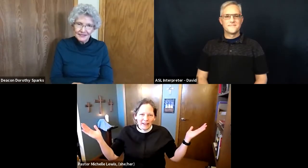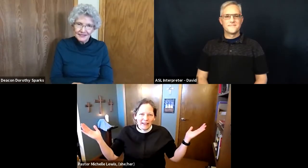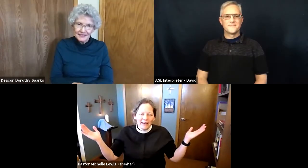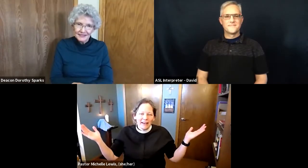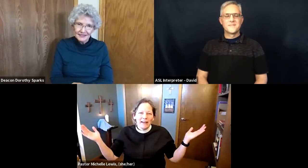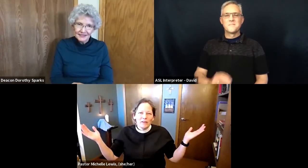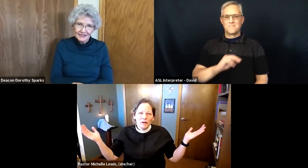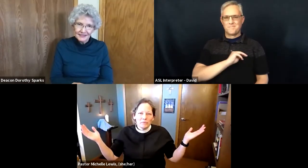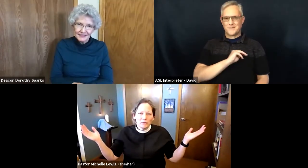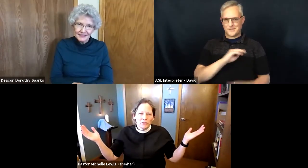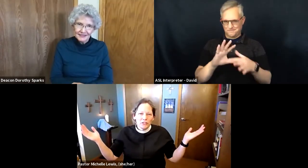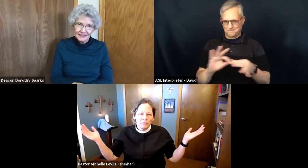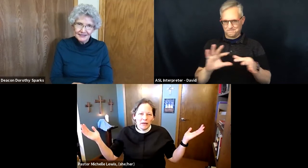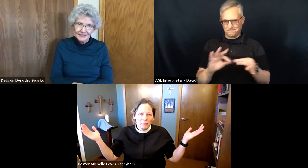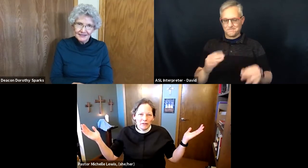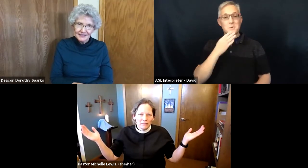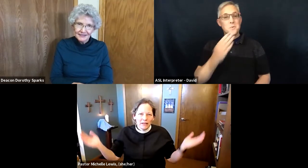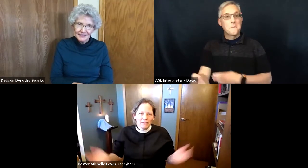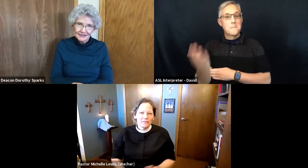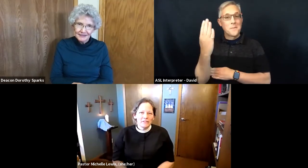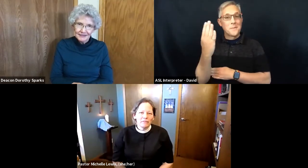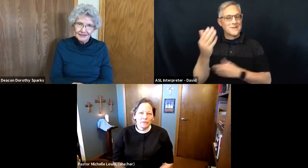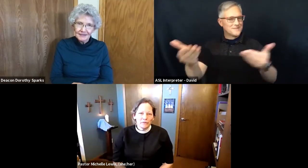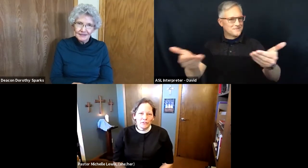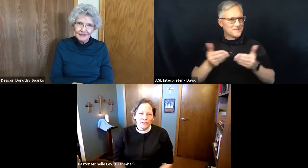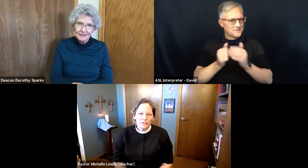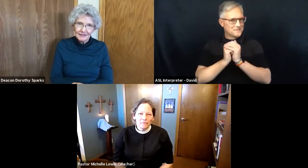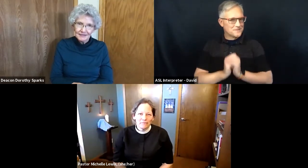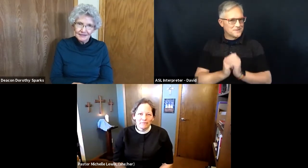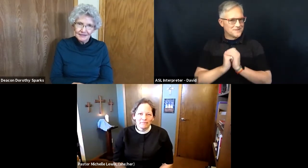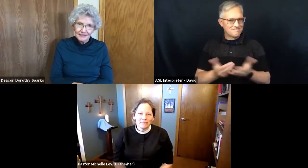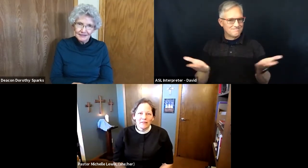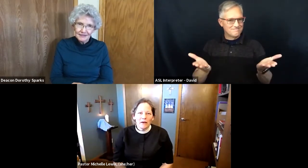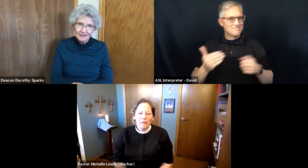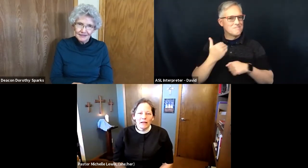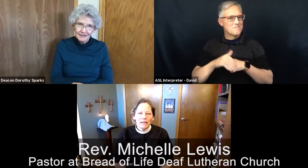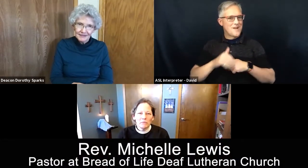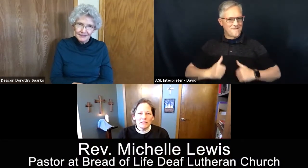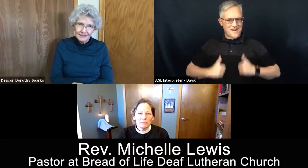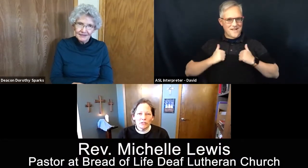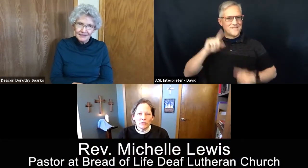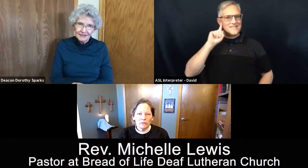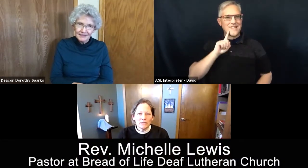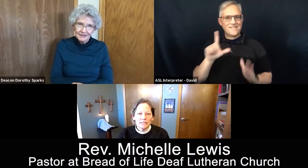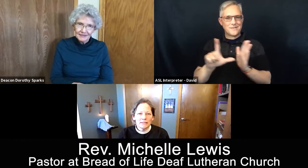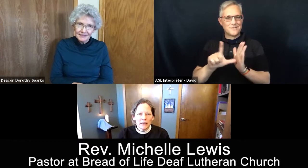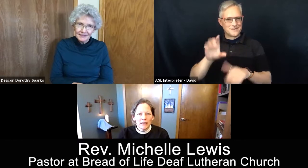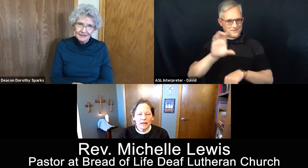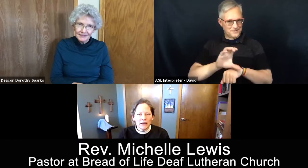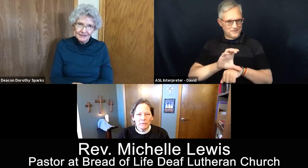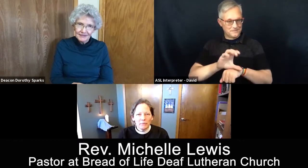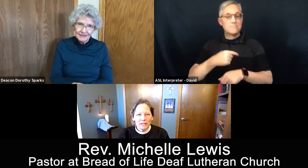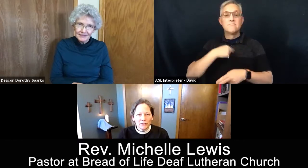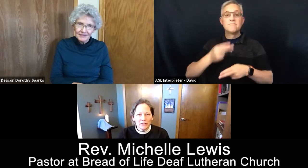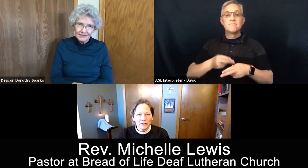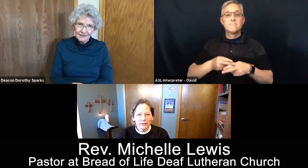Good morning, and welcome to worship at Bread of Life, Deaf Lutheran Church. My name is Michelle Lewis, and